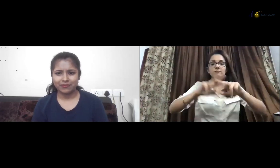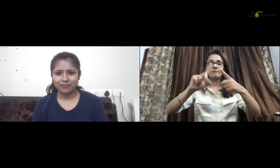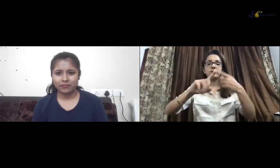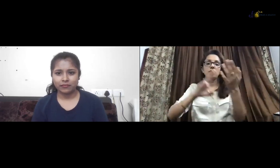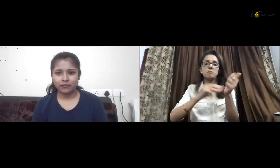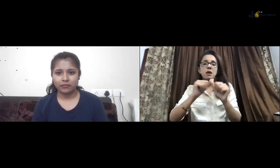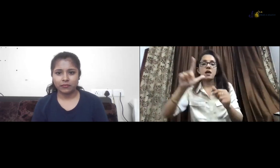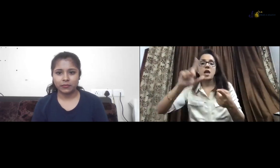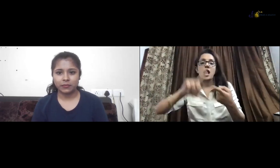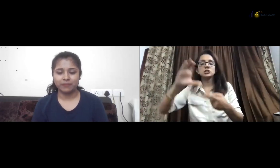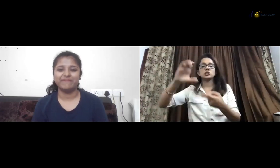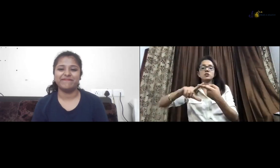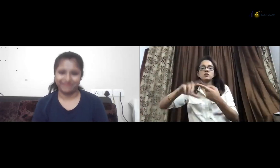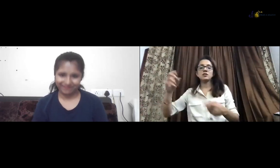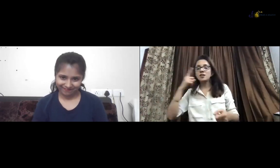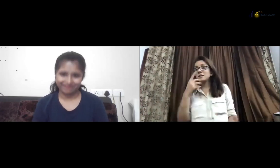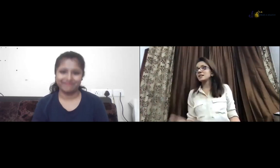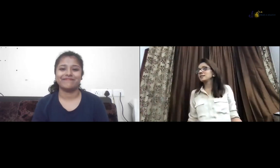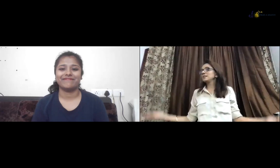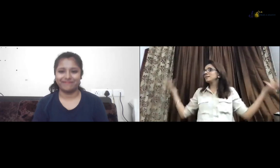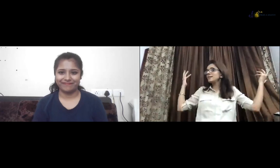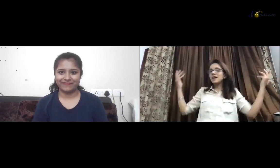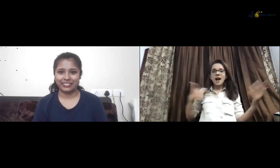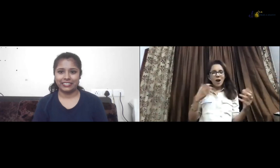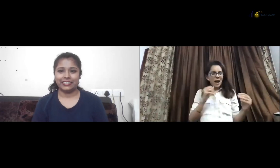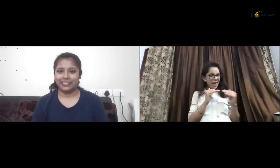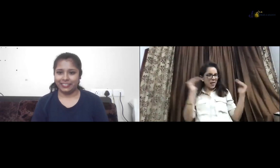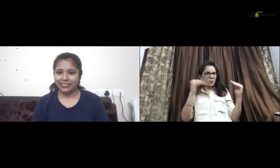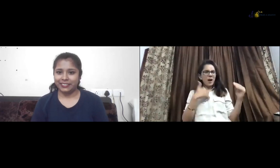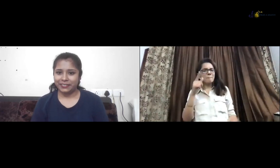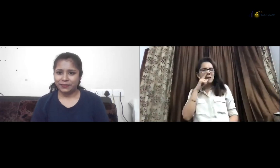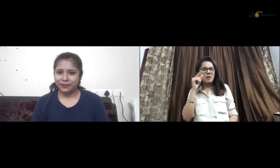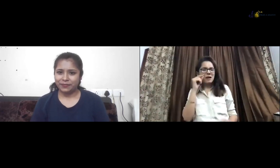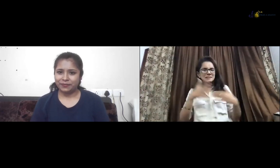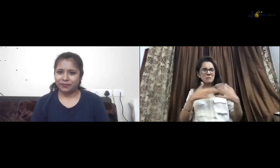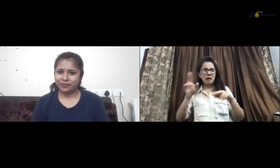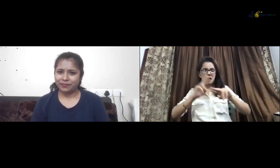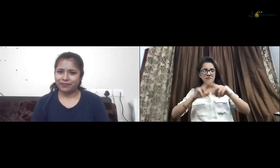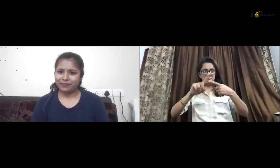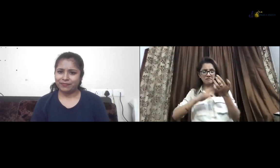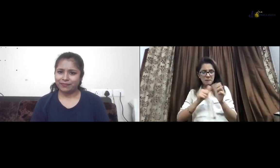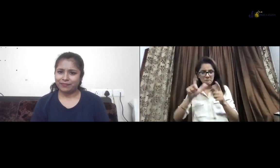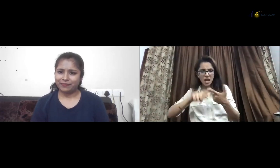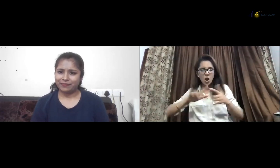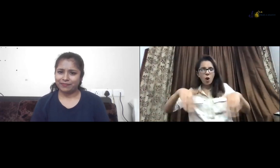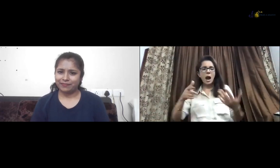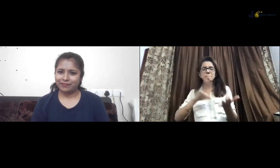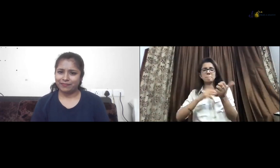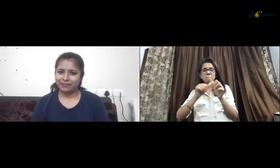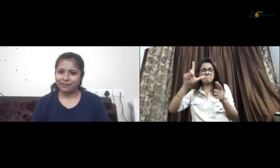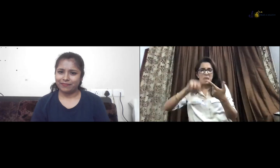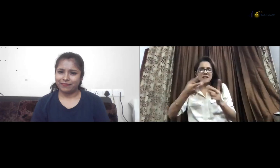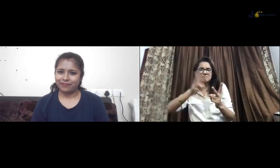if a one female would be a CEO, they would say female CEO. Why they